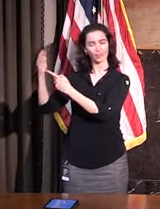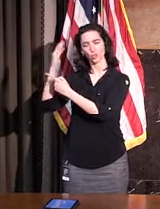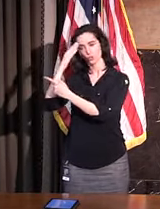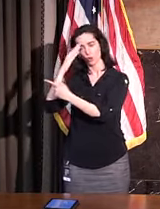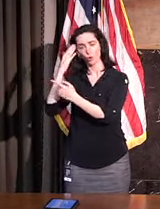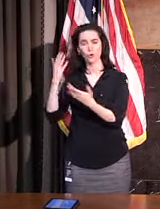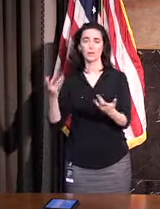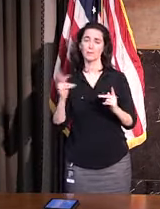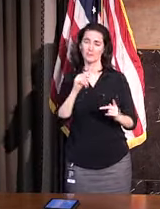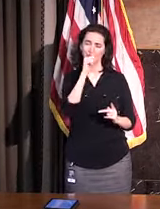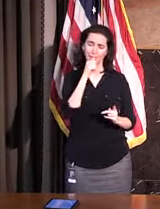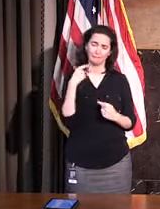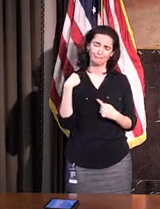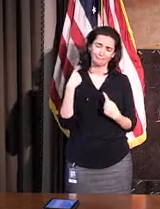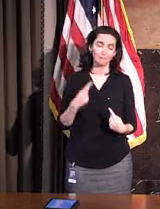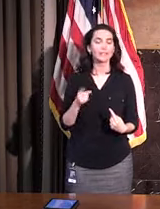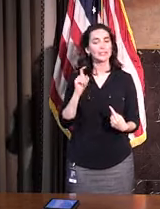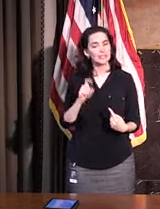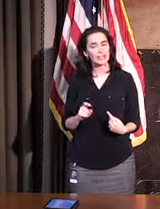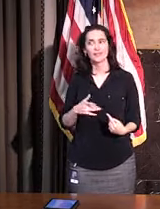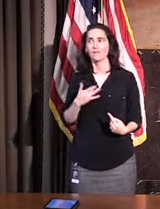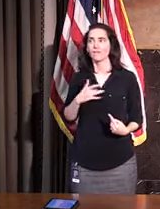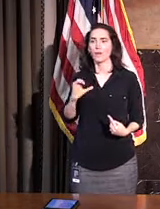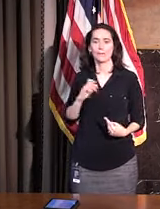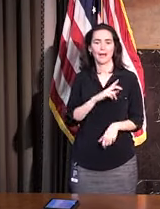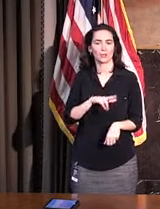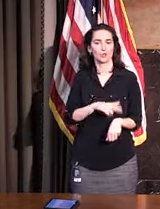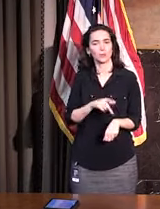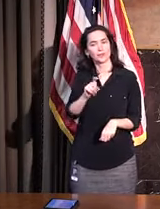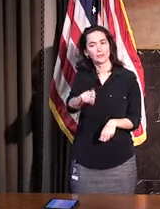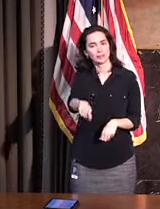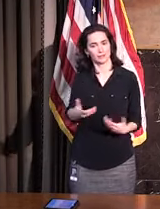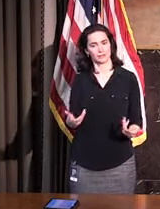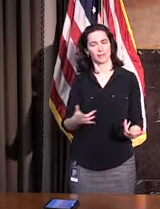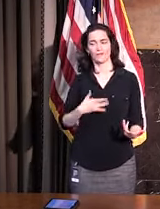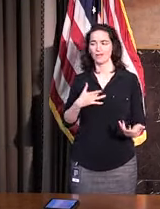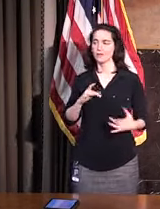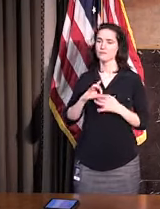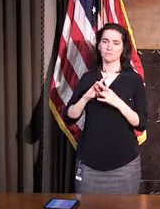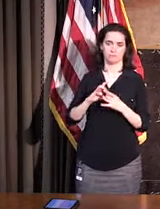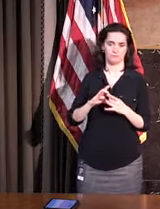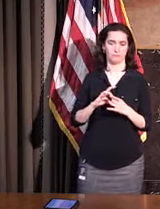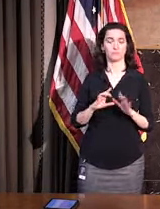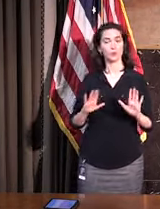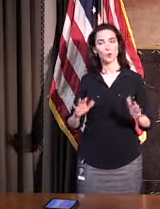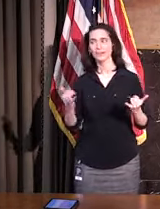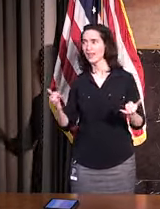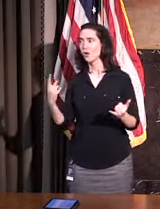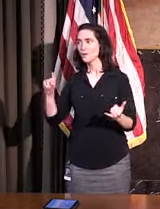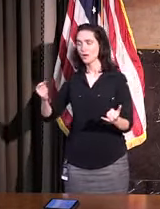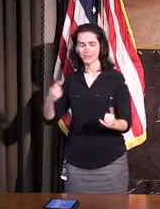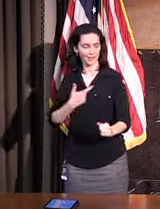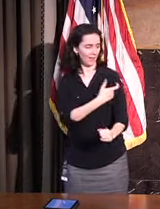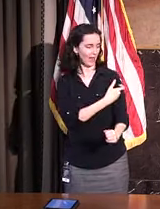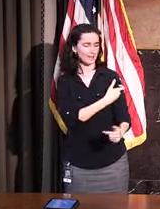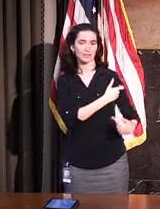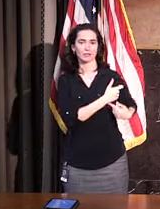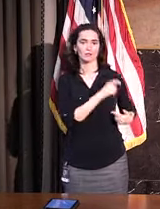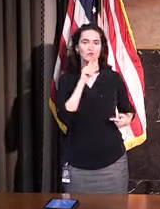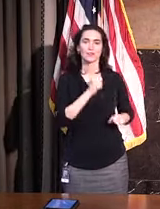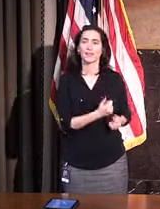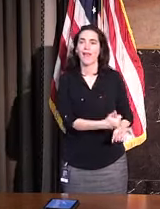back. And it's important at this point in time to be very clear about what the gift of vaccine affords us, and that all of those